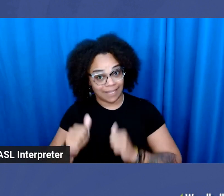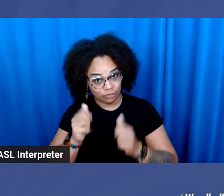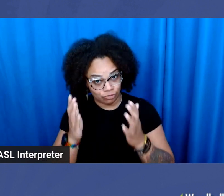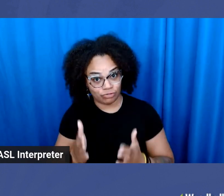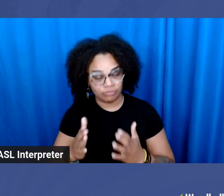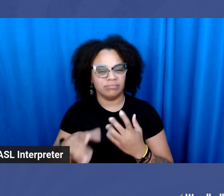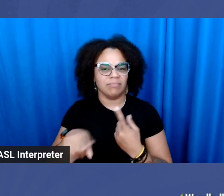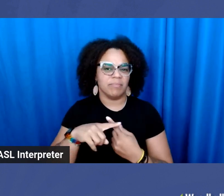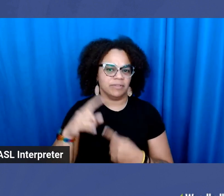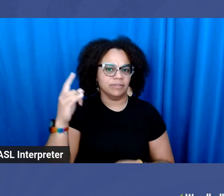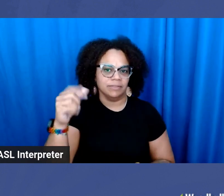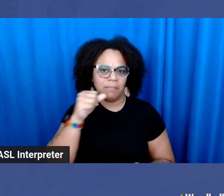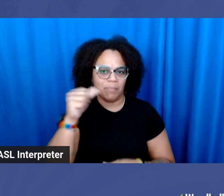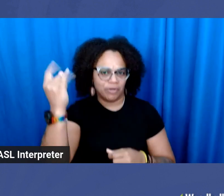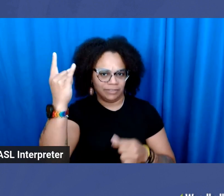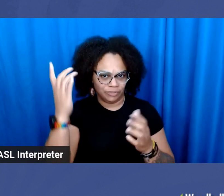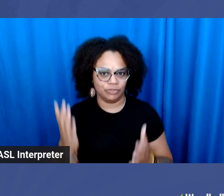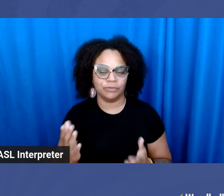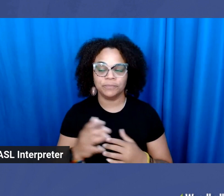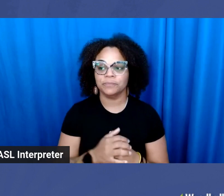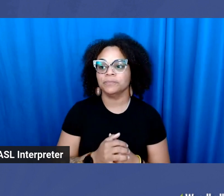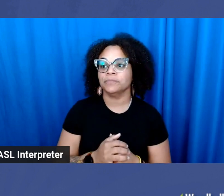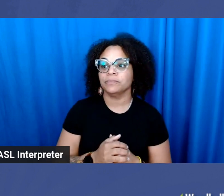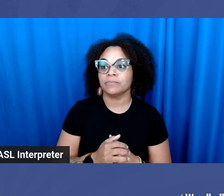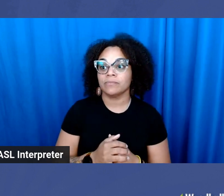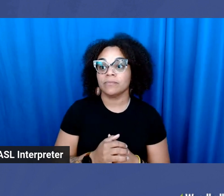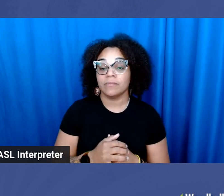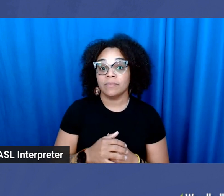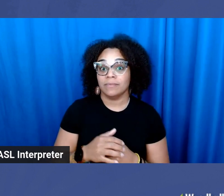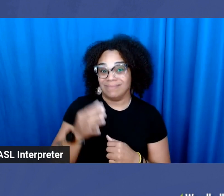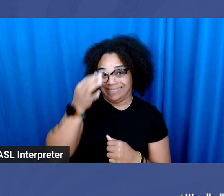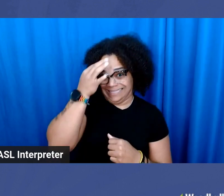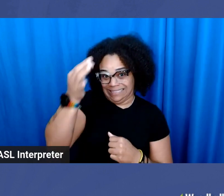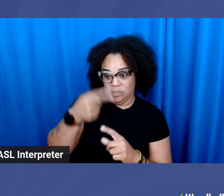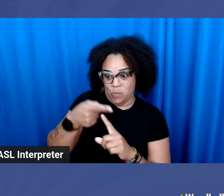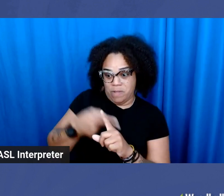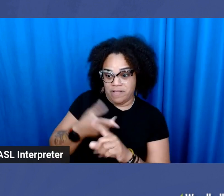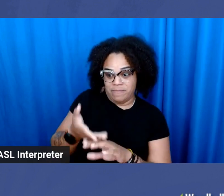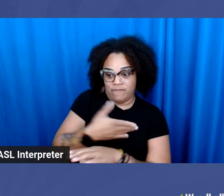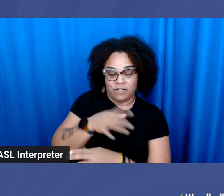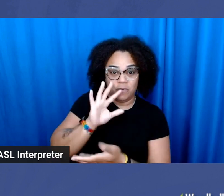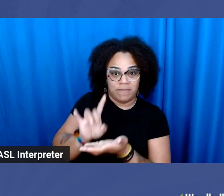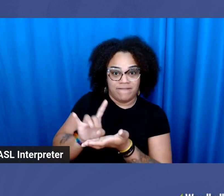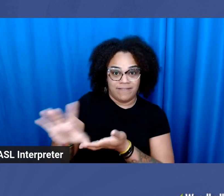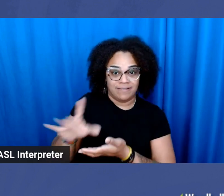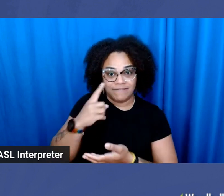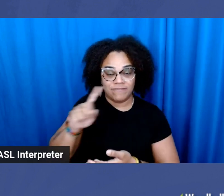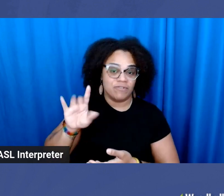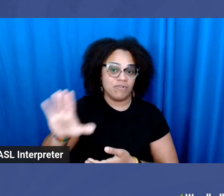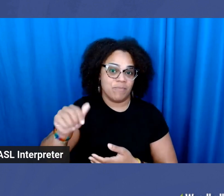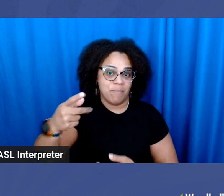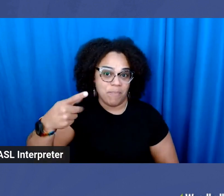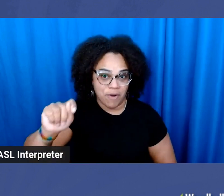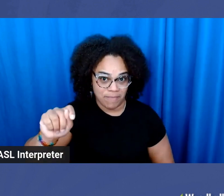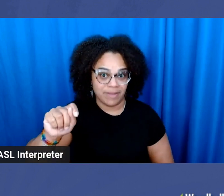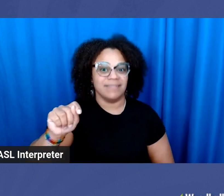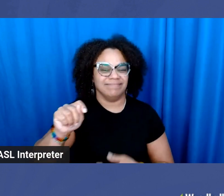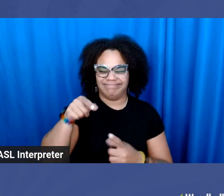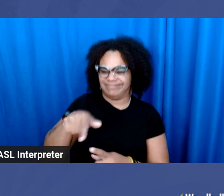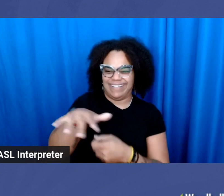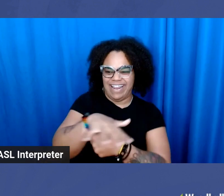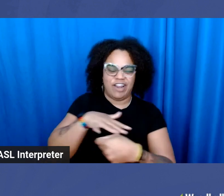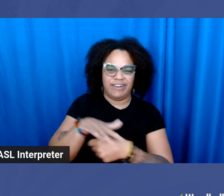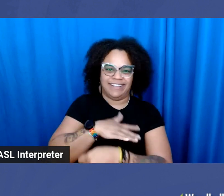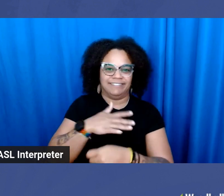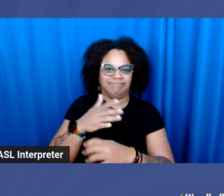bartender. Sabrina was a month from being evicted from her apartment for renovations in a gentrifying neighborhood, and she had just